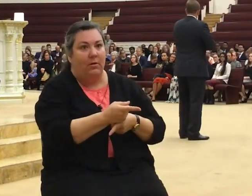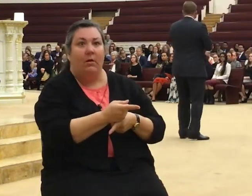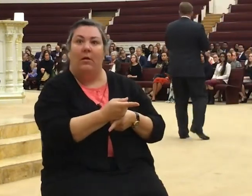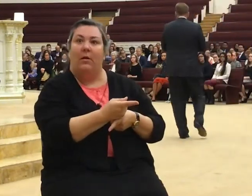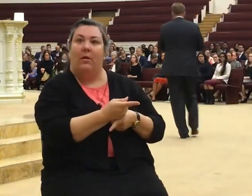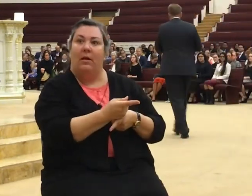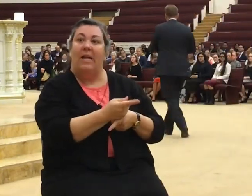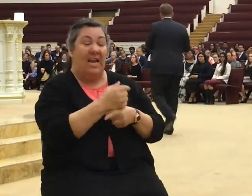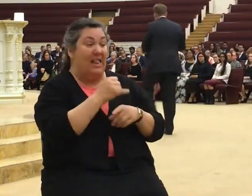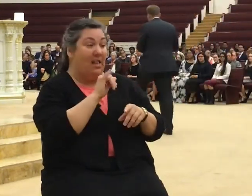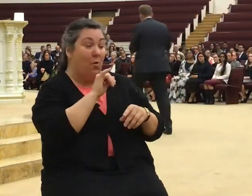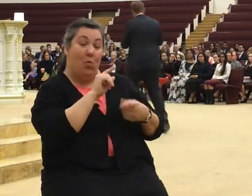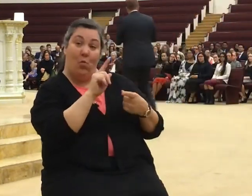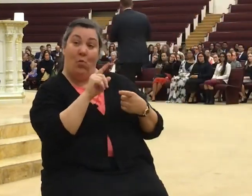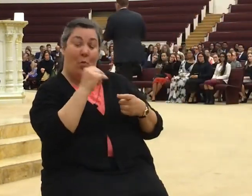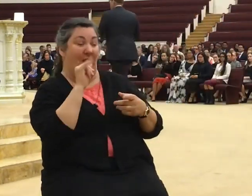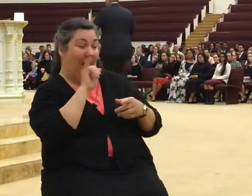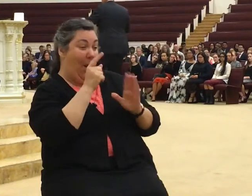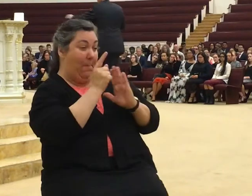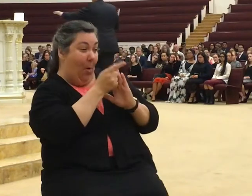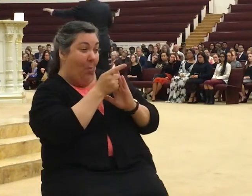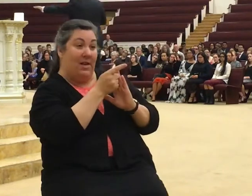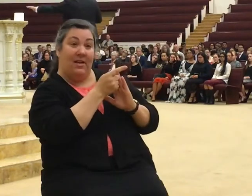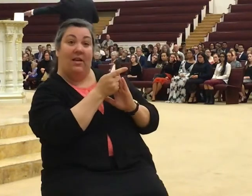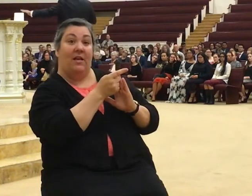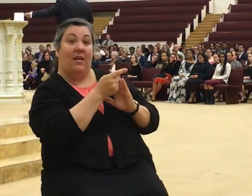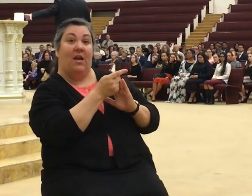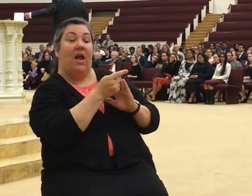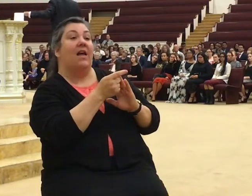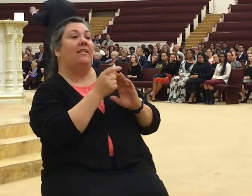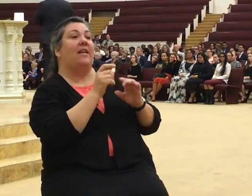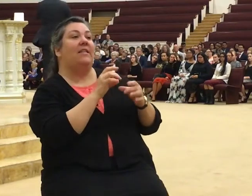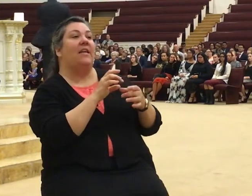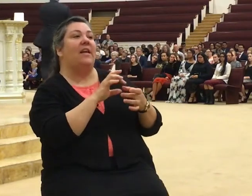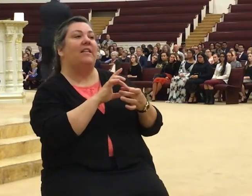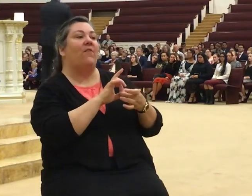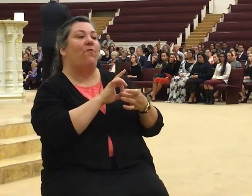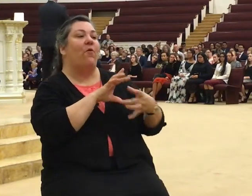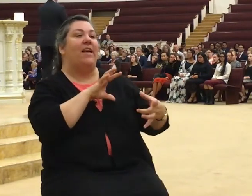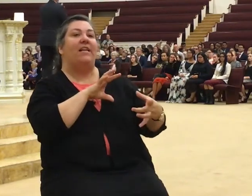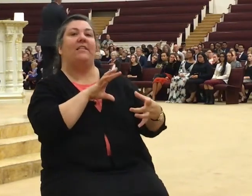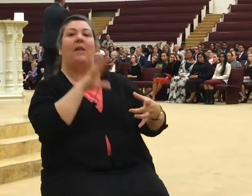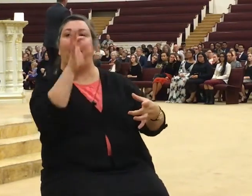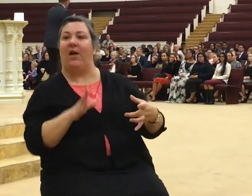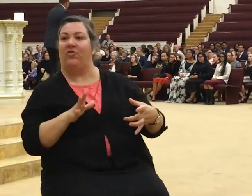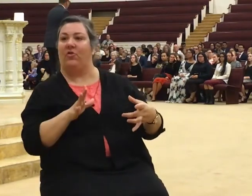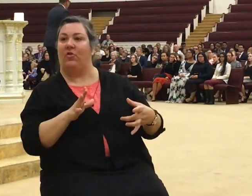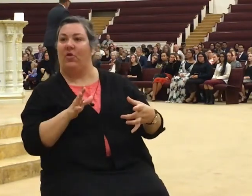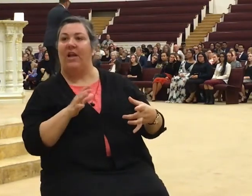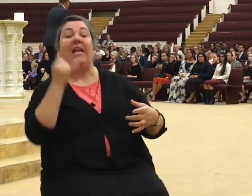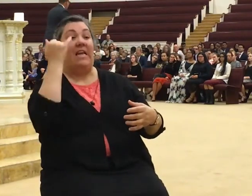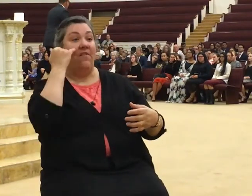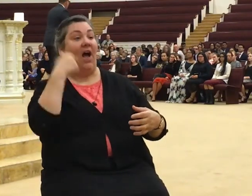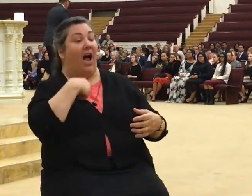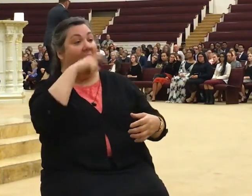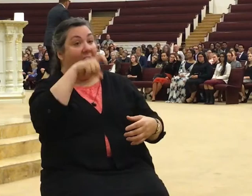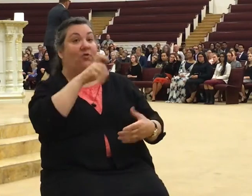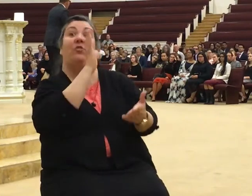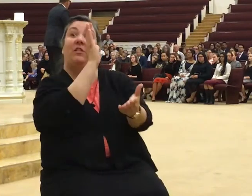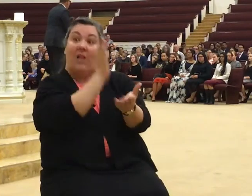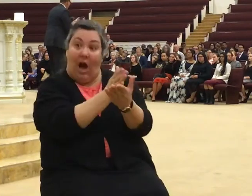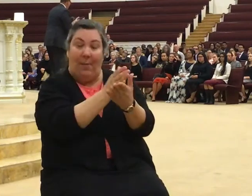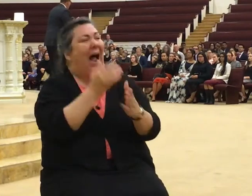And in that moment, see what happens? What that does is it frees the pulpit. So here's what happened. If I got to stop, I know